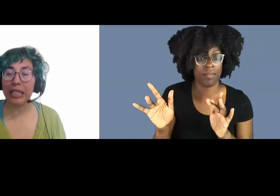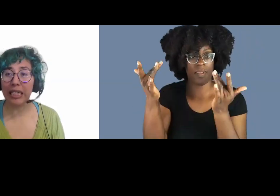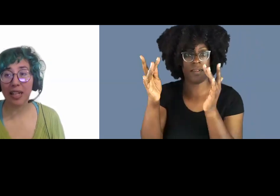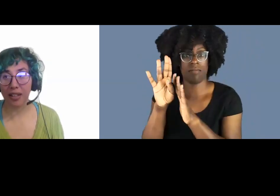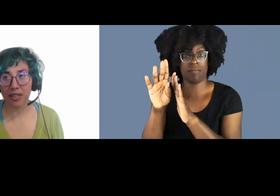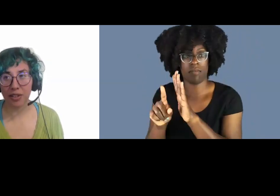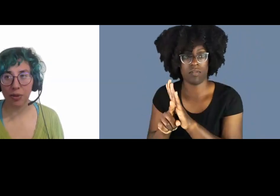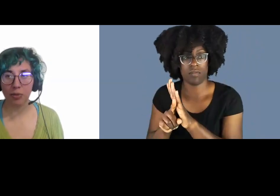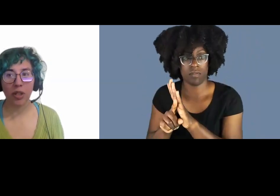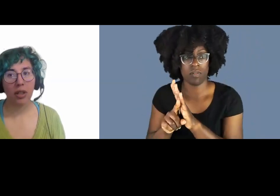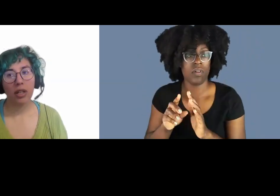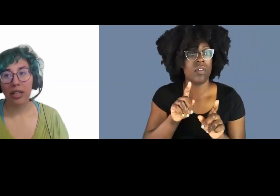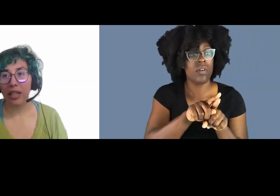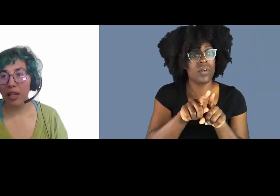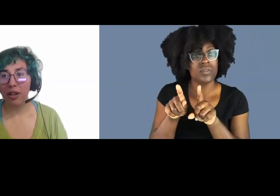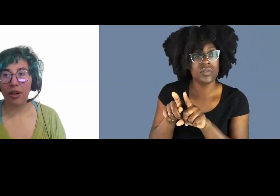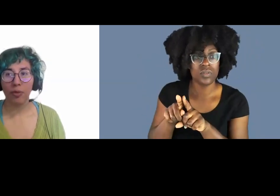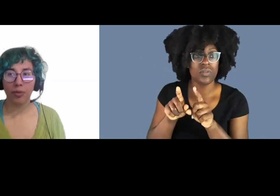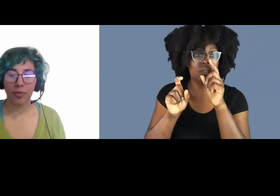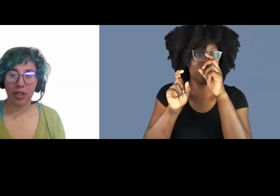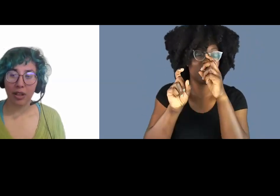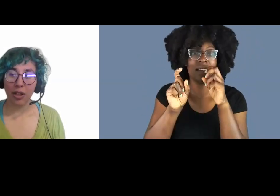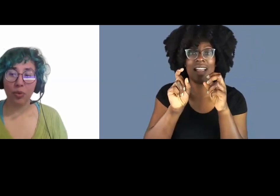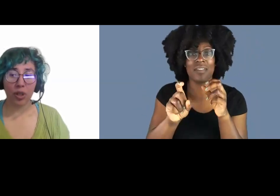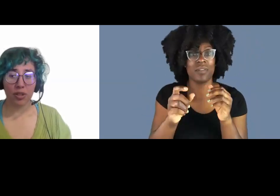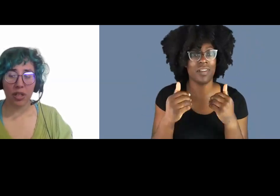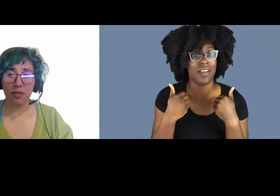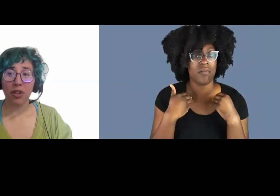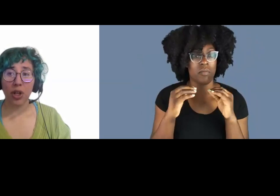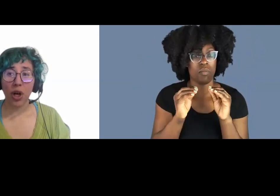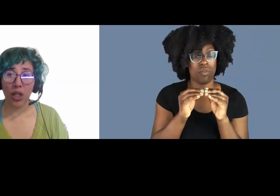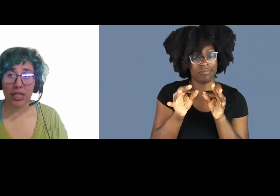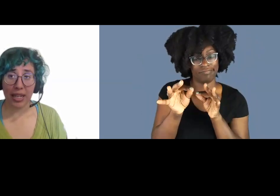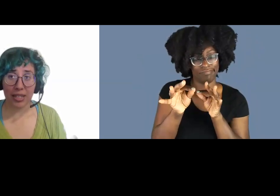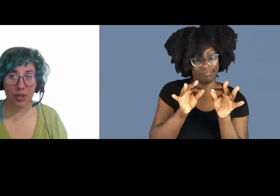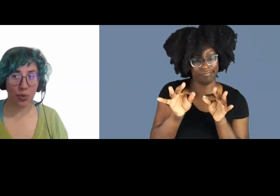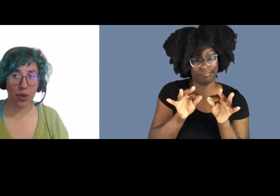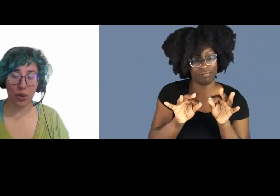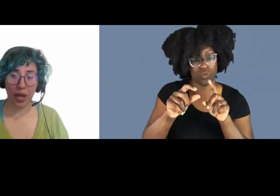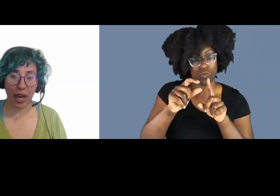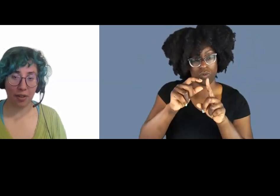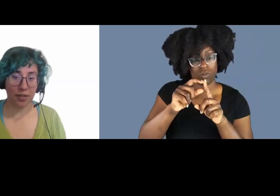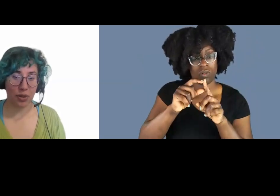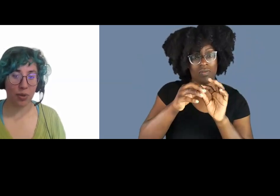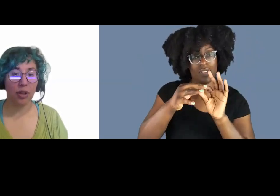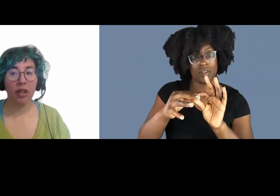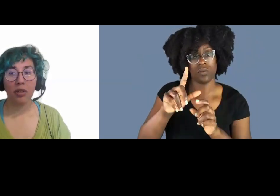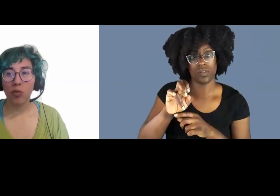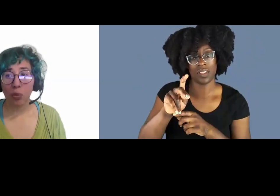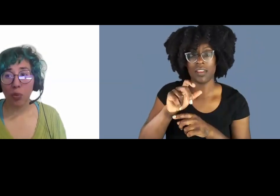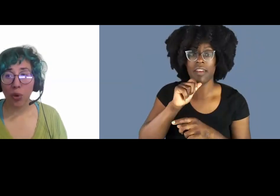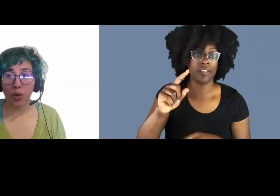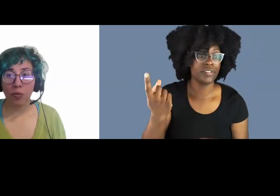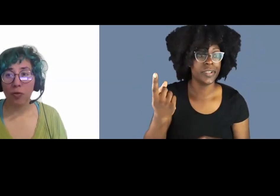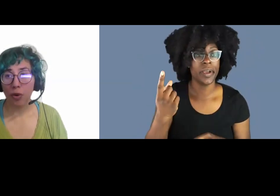generic link text. So click here. You want to give context to what you have. So